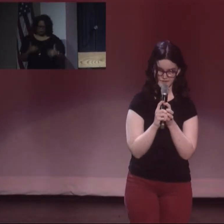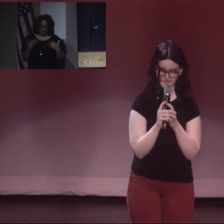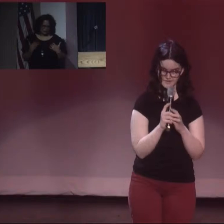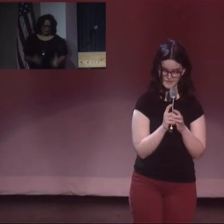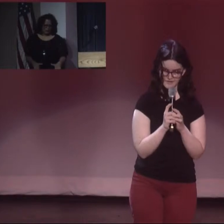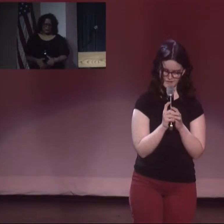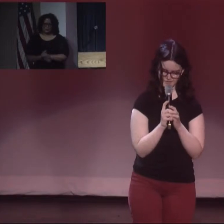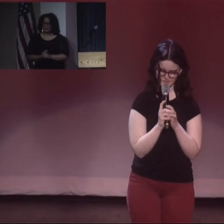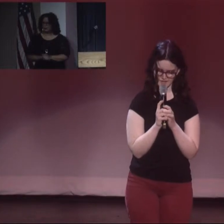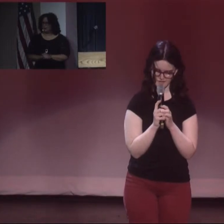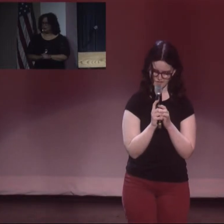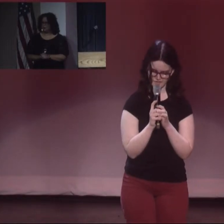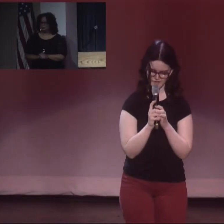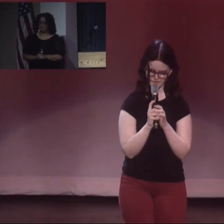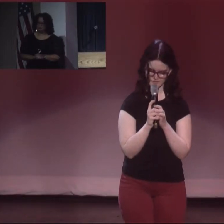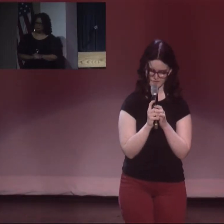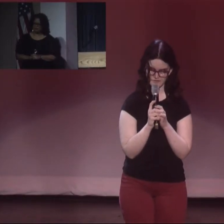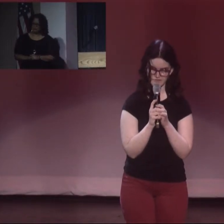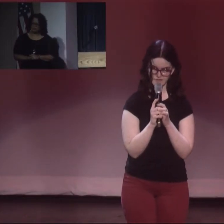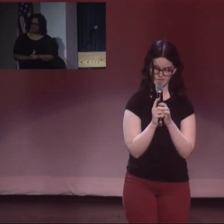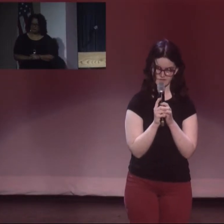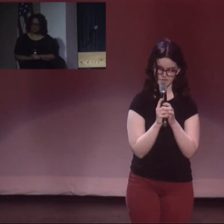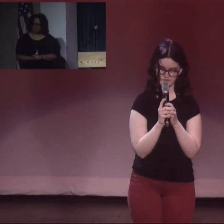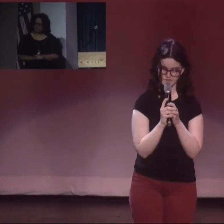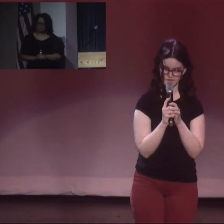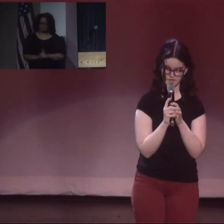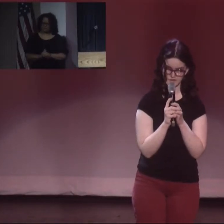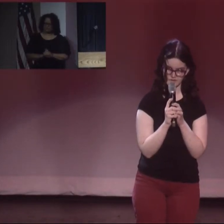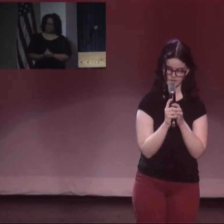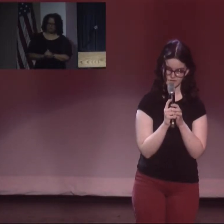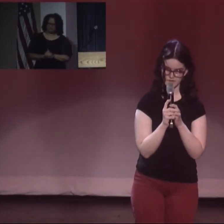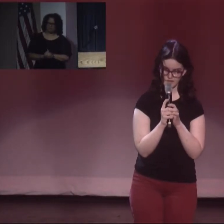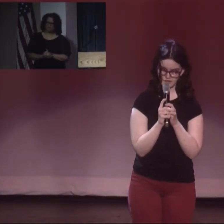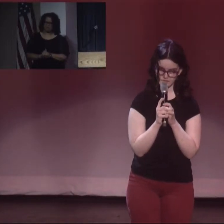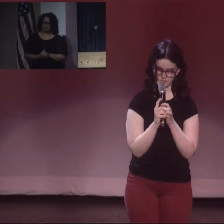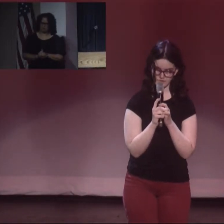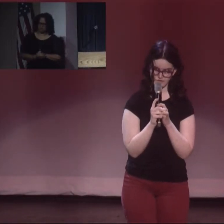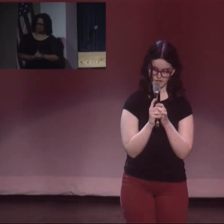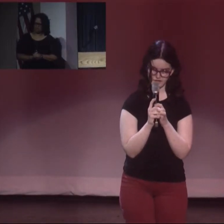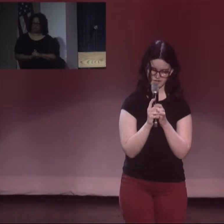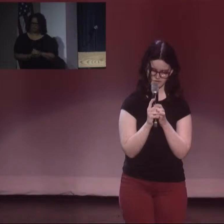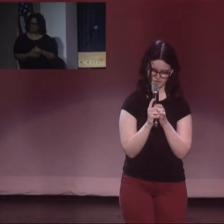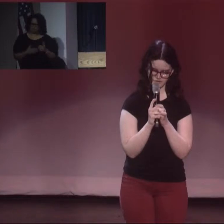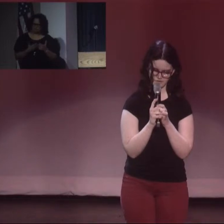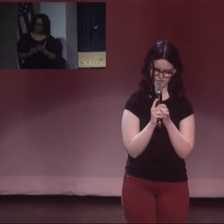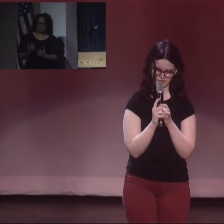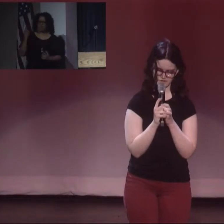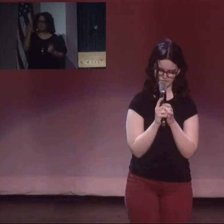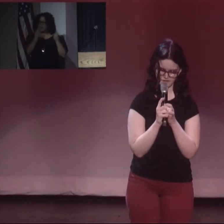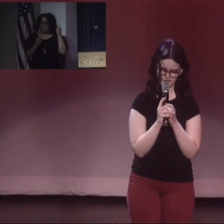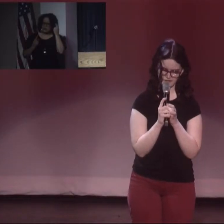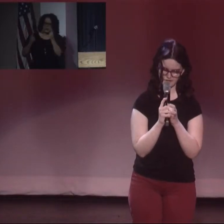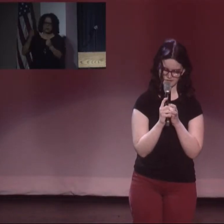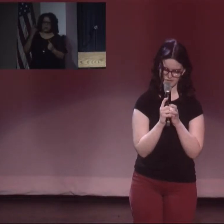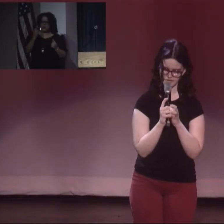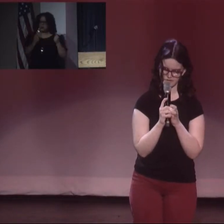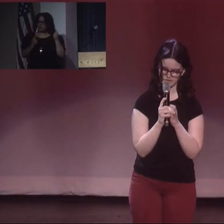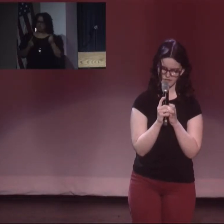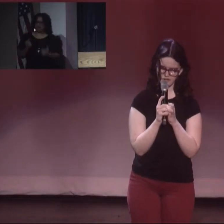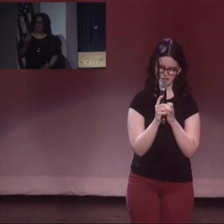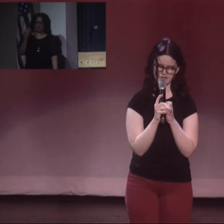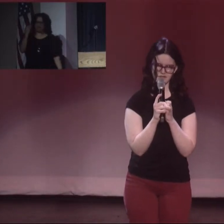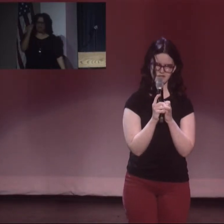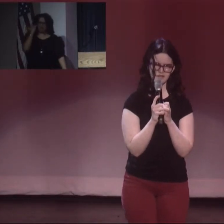back. Scared I'll never find something this good. And would I even know it if I